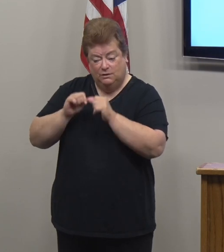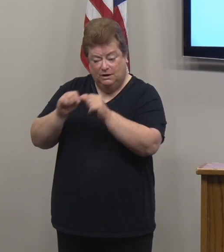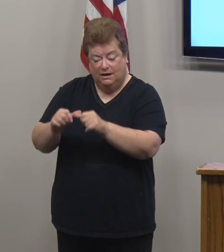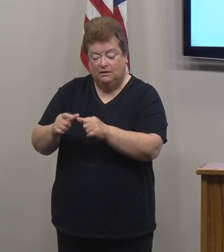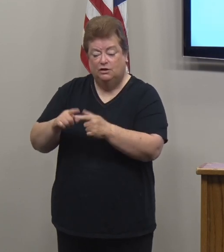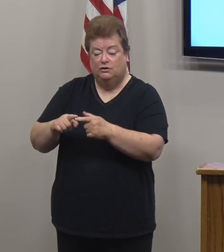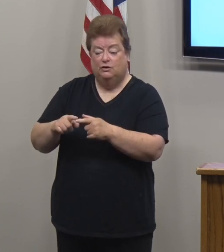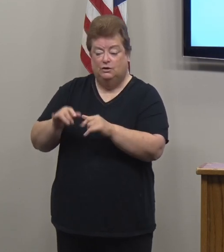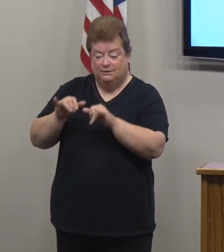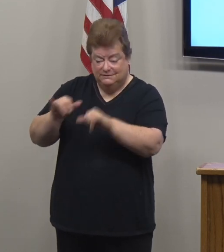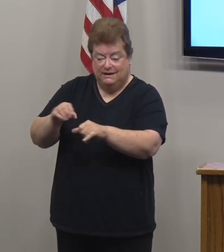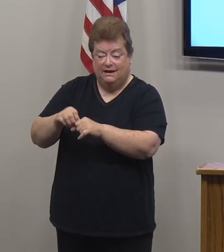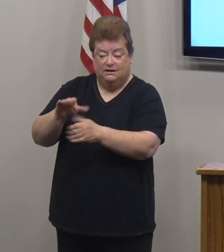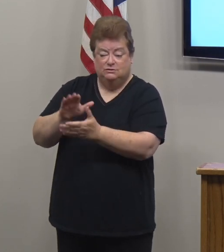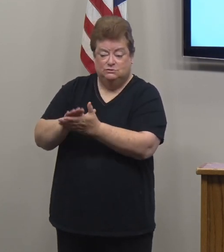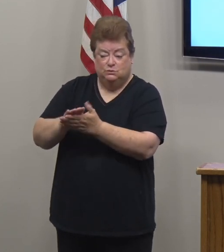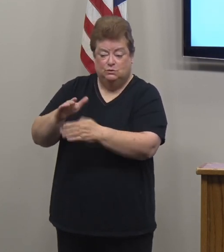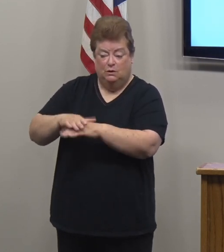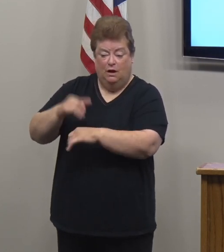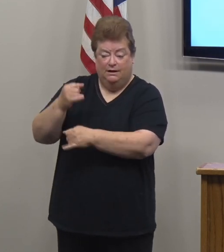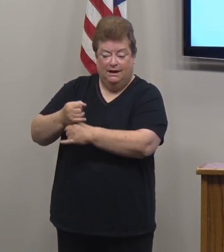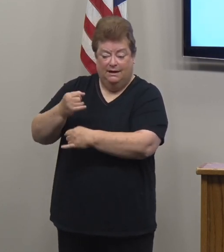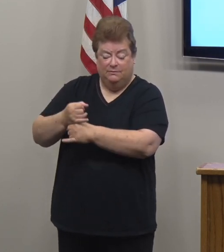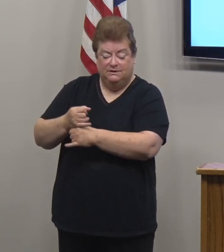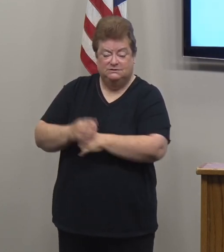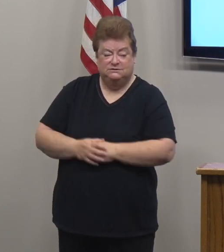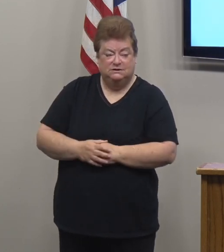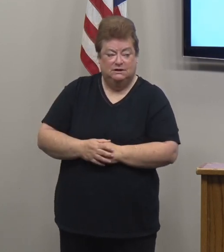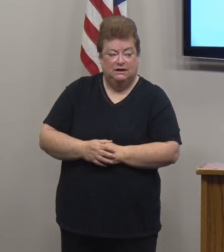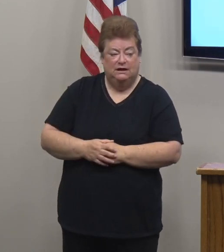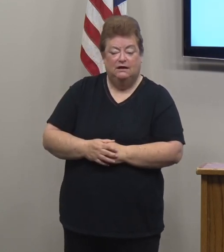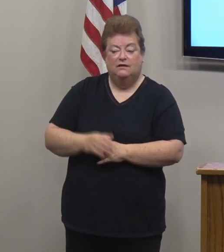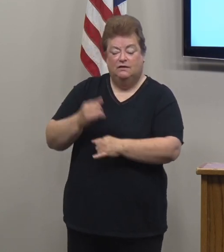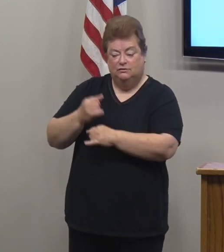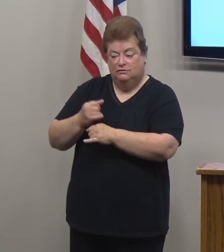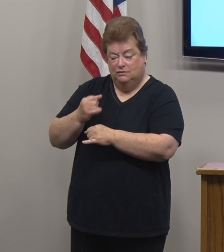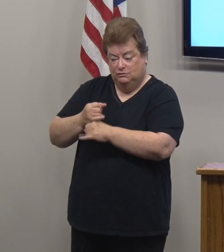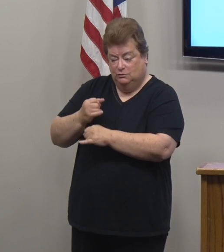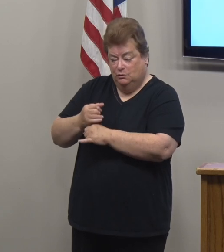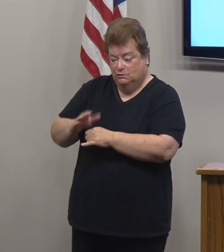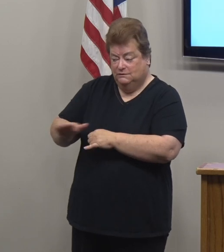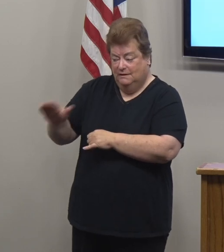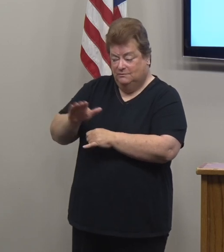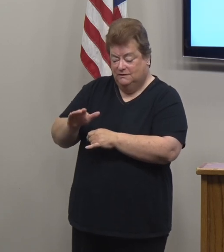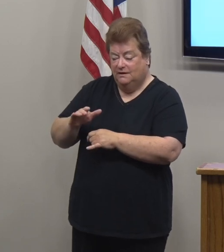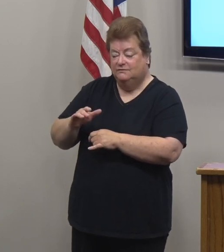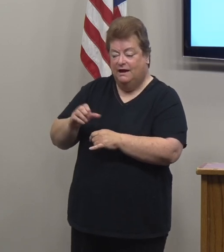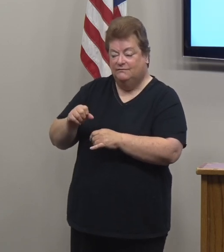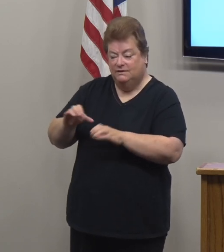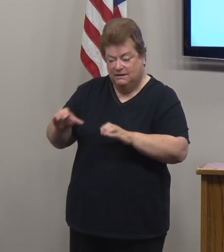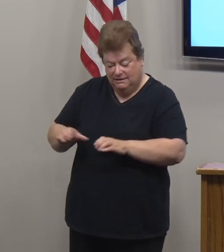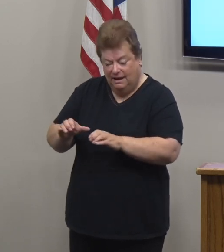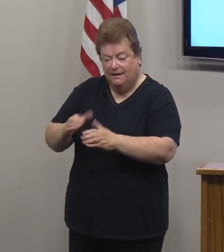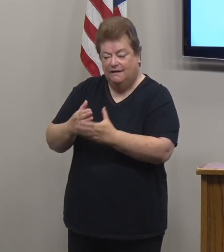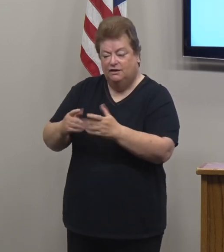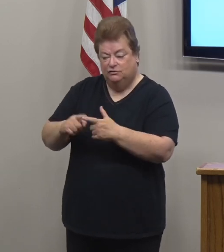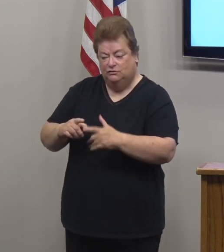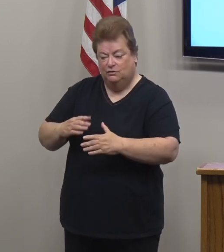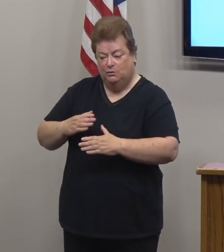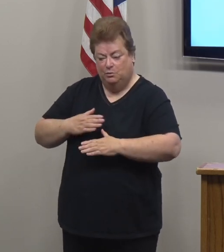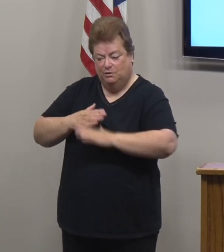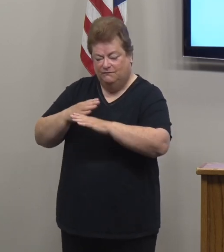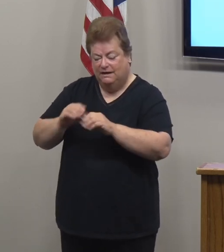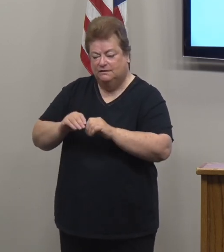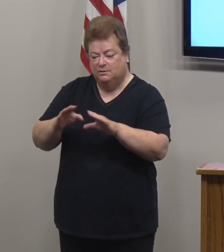be on campus. Schools have taken the appropriate measures to prevent and mitigate the spread of the virus. Now it's up